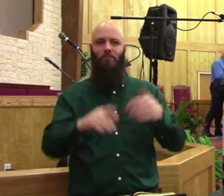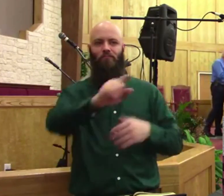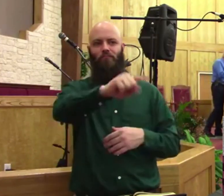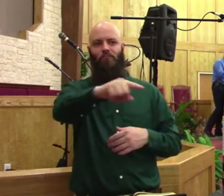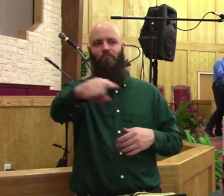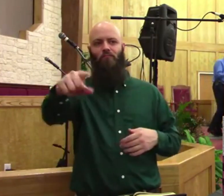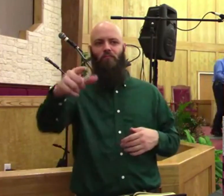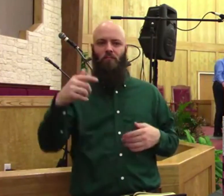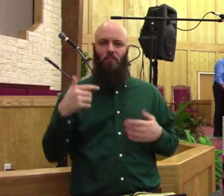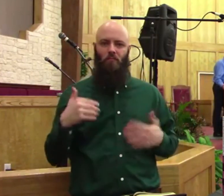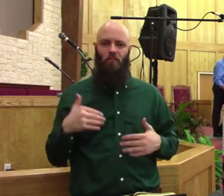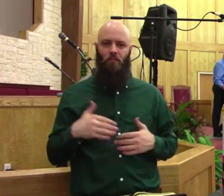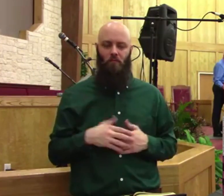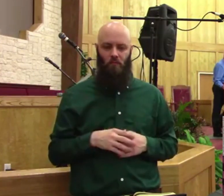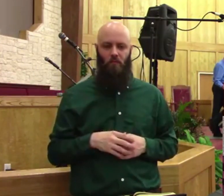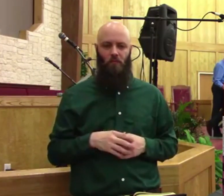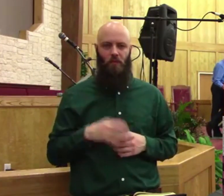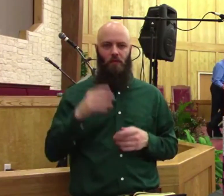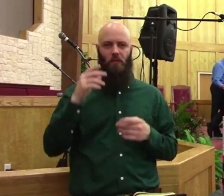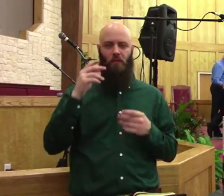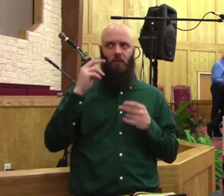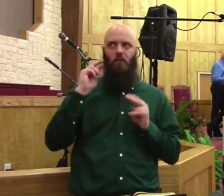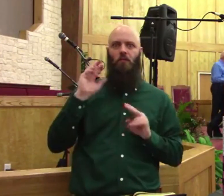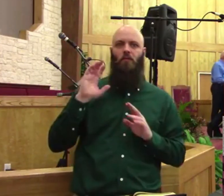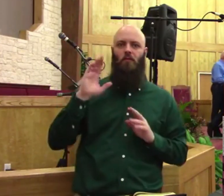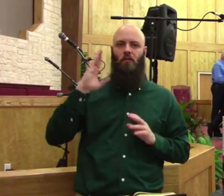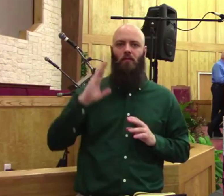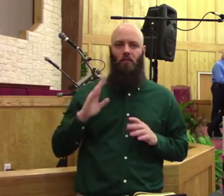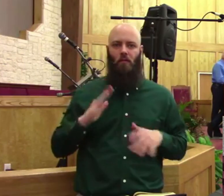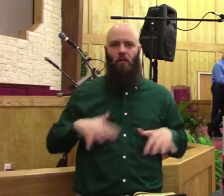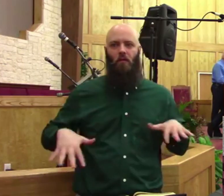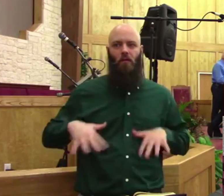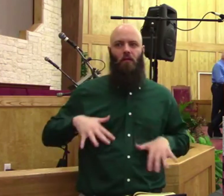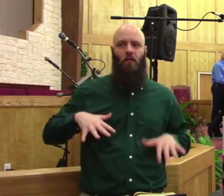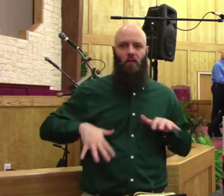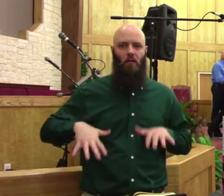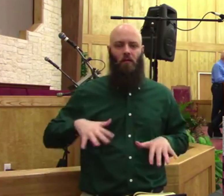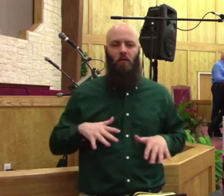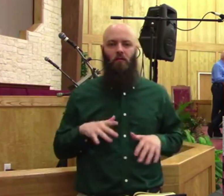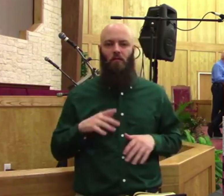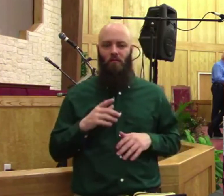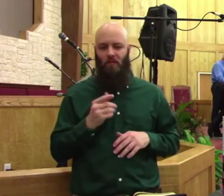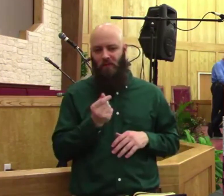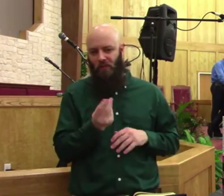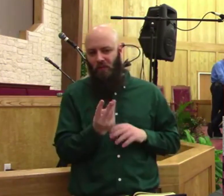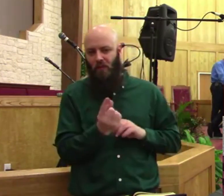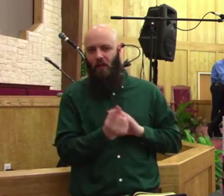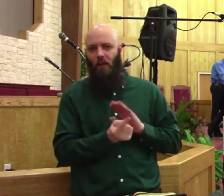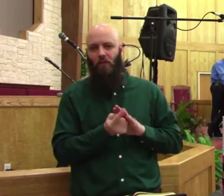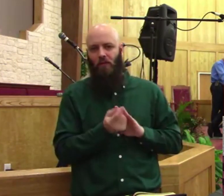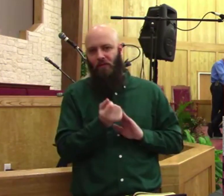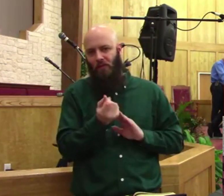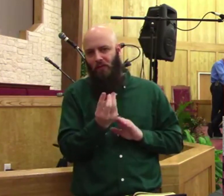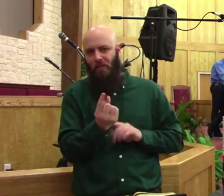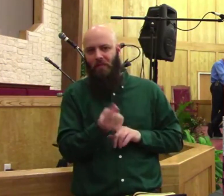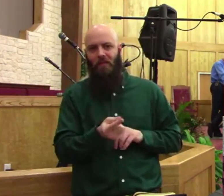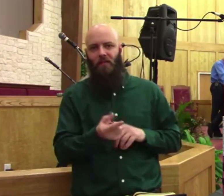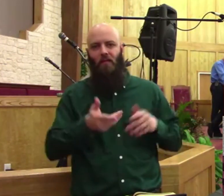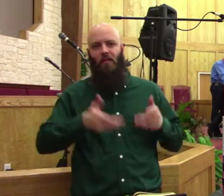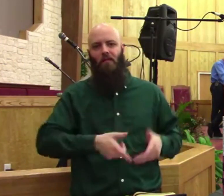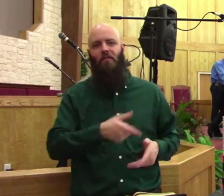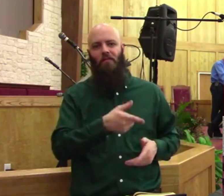he experiences the presence of God, he's got a mere hours or minutes